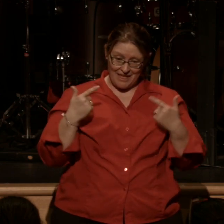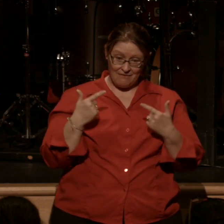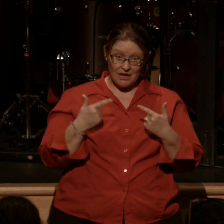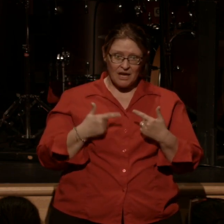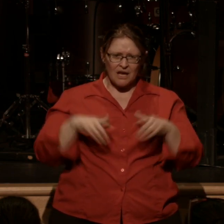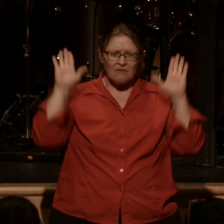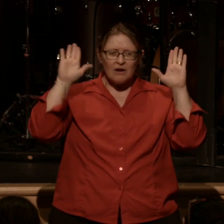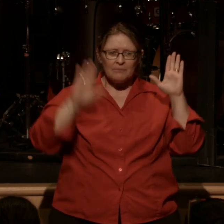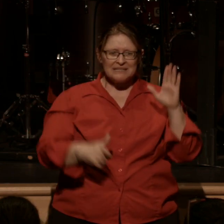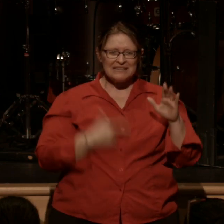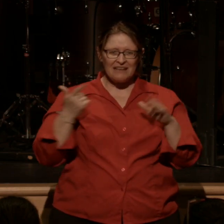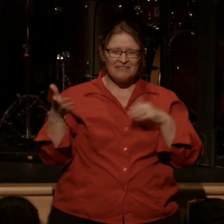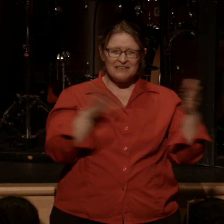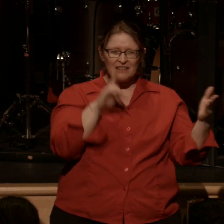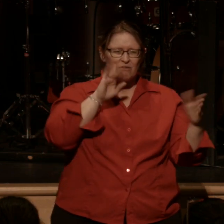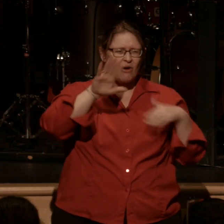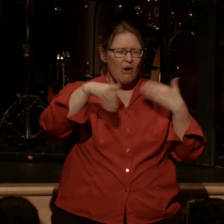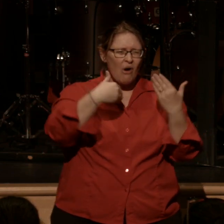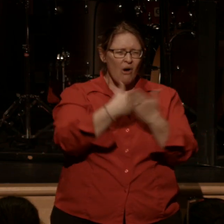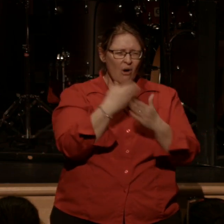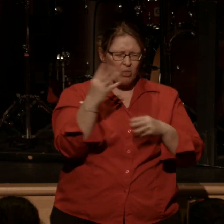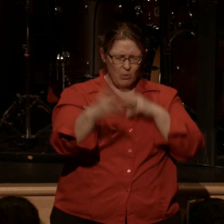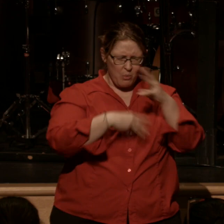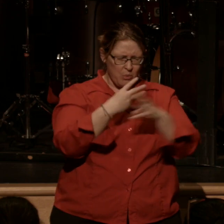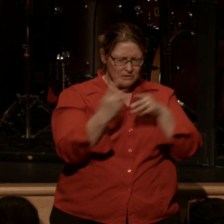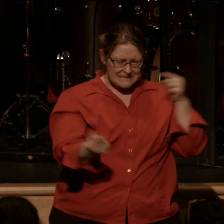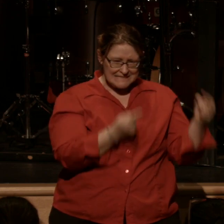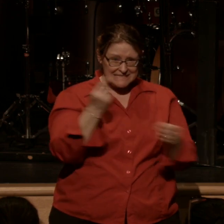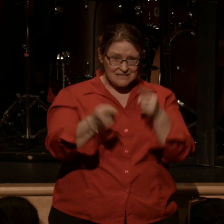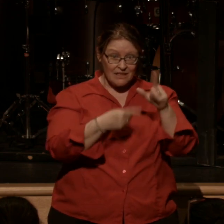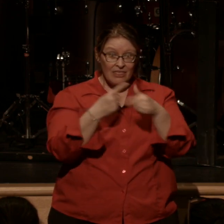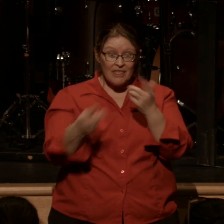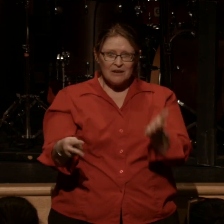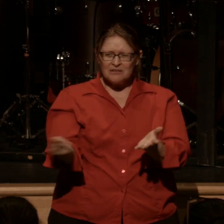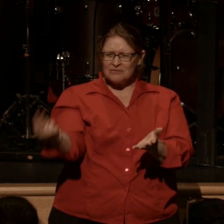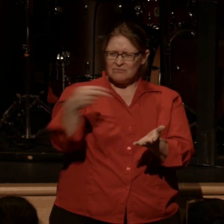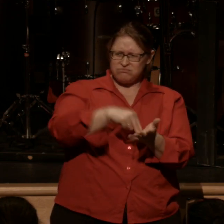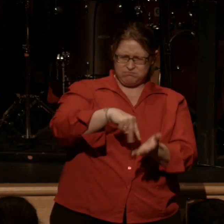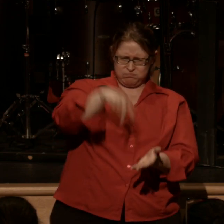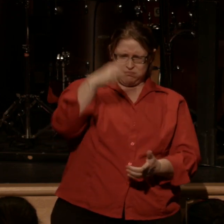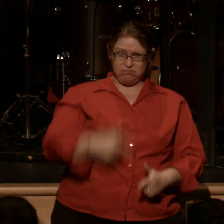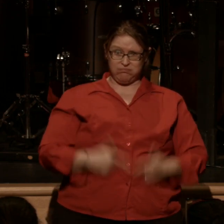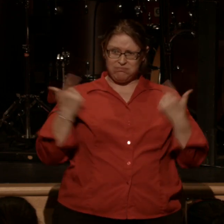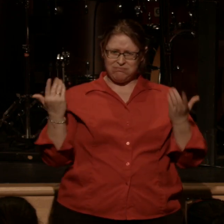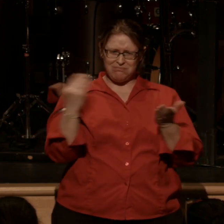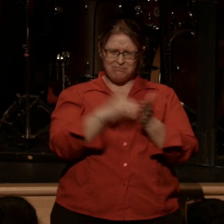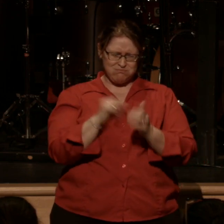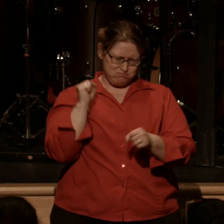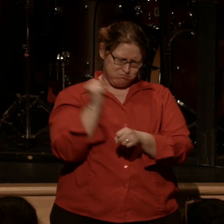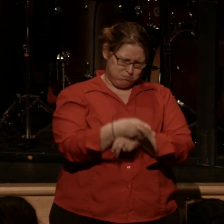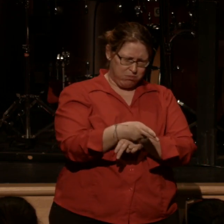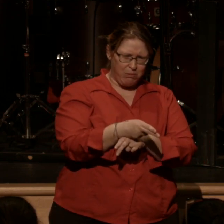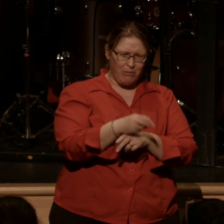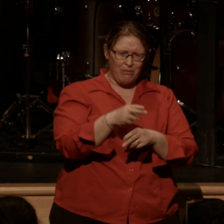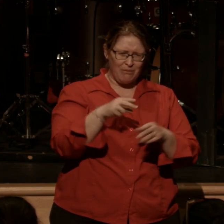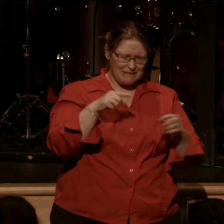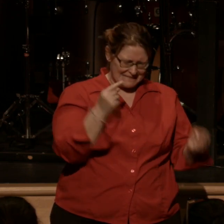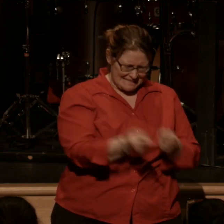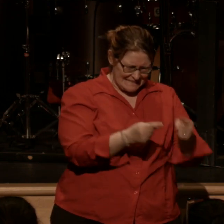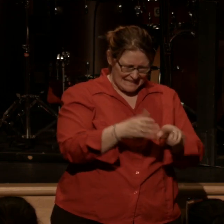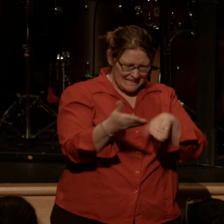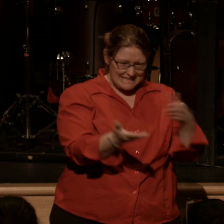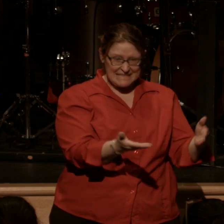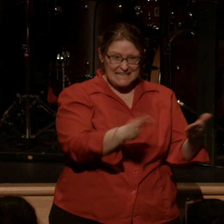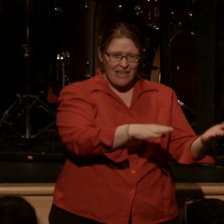life in death for the sins of the world, and then came back to life again, conquering sin and death. People that heard